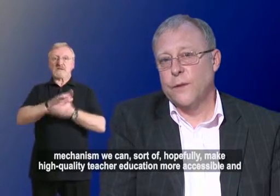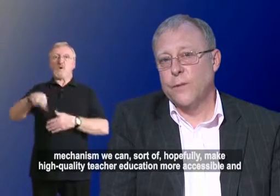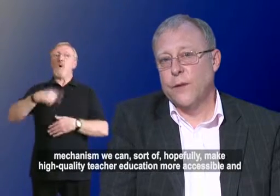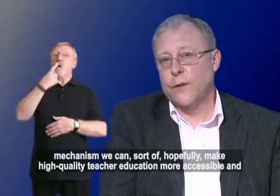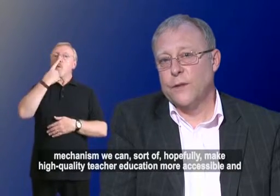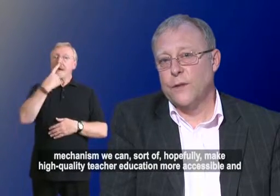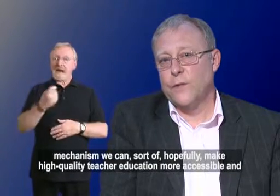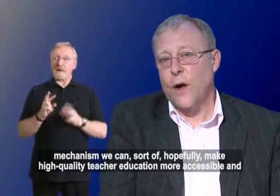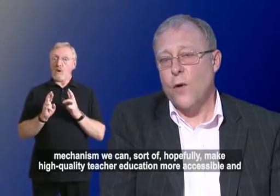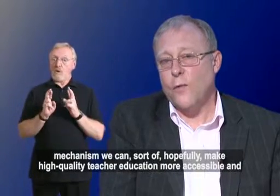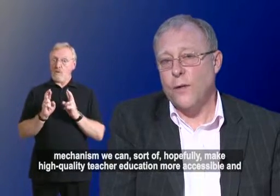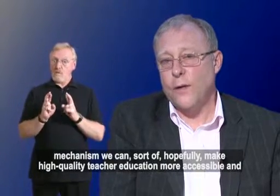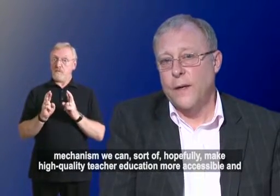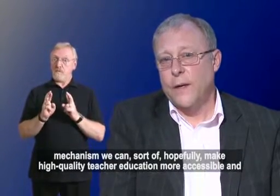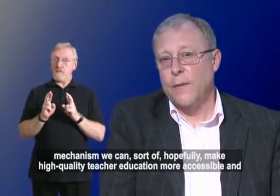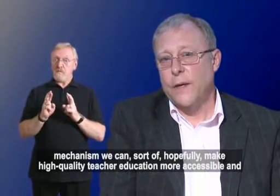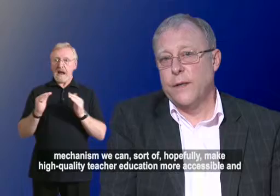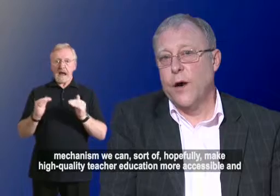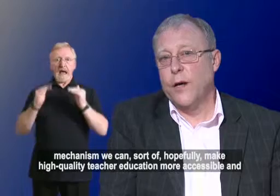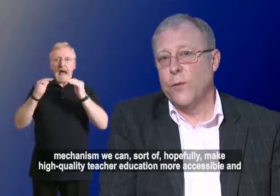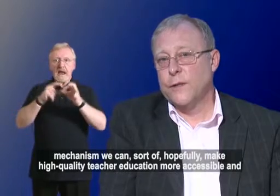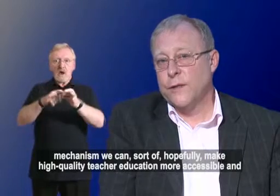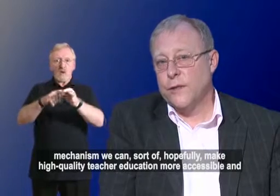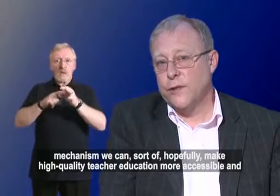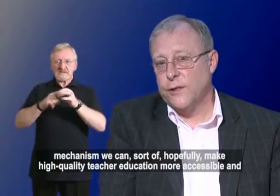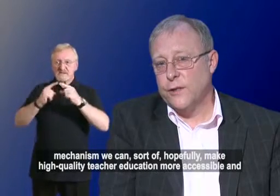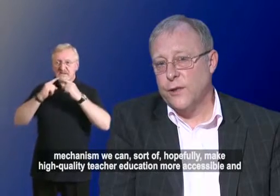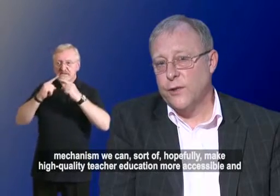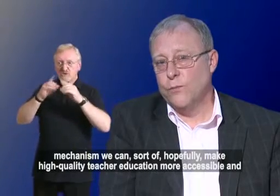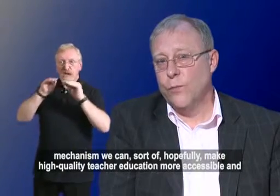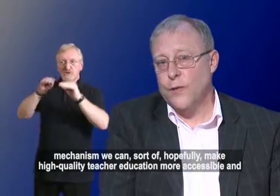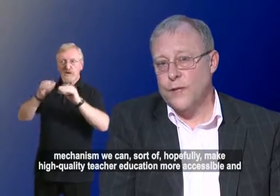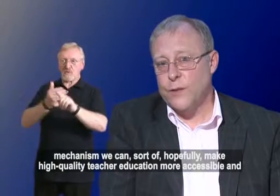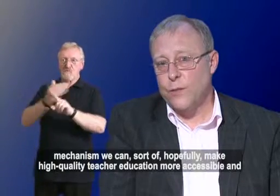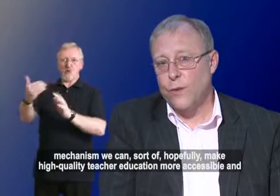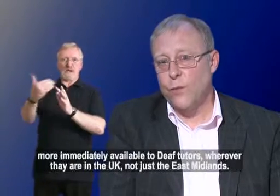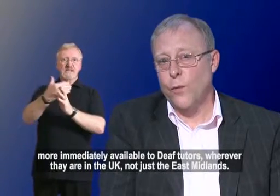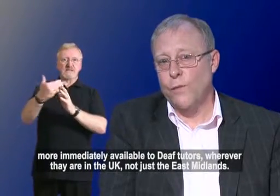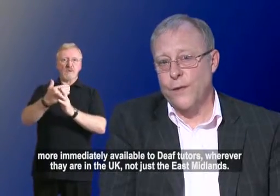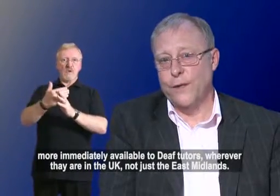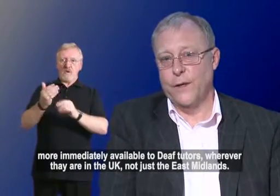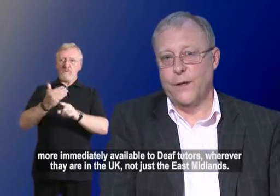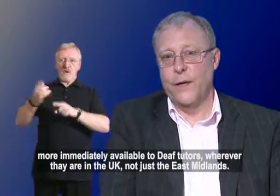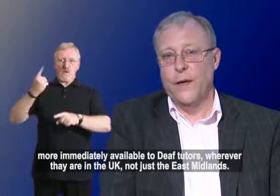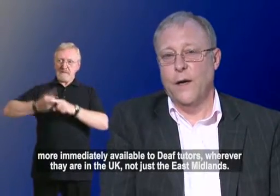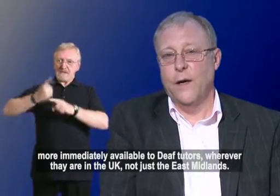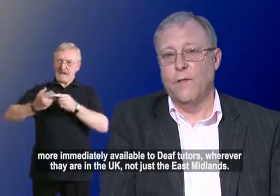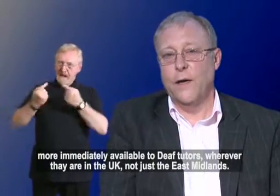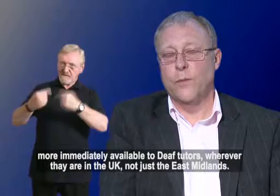we can sort of hopefully make high-quality teacher education more accessible and more